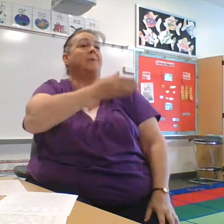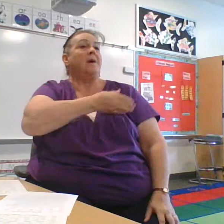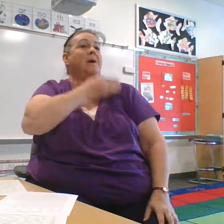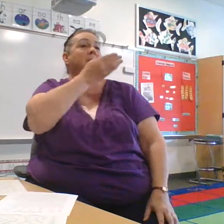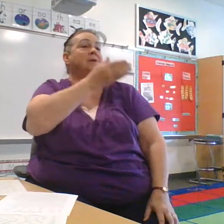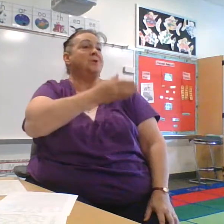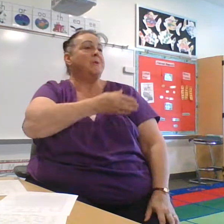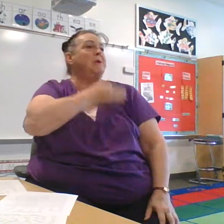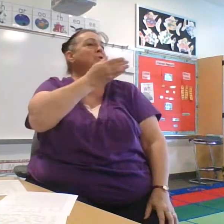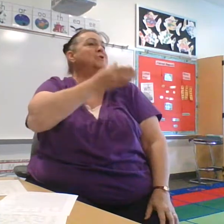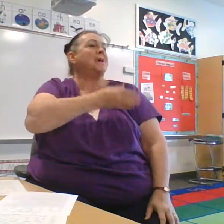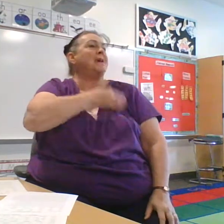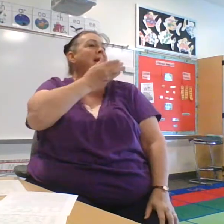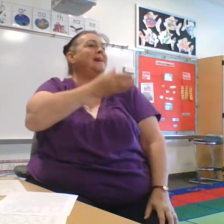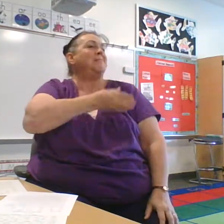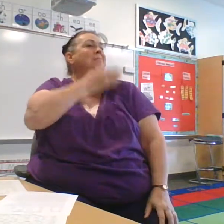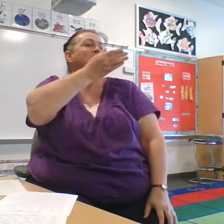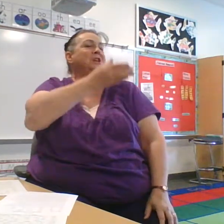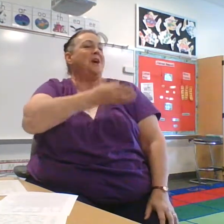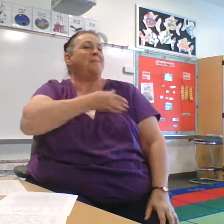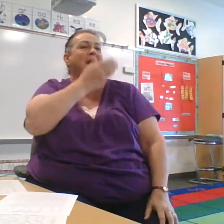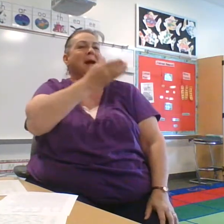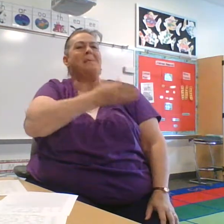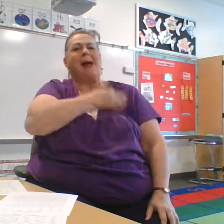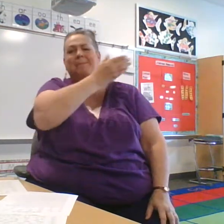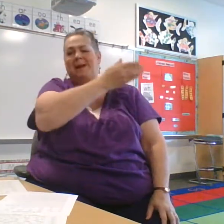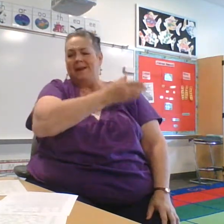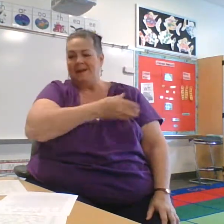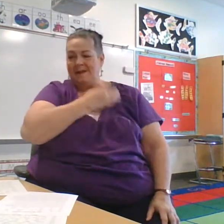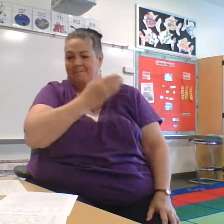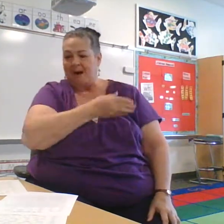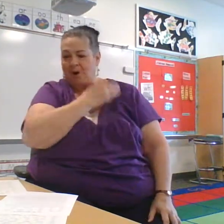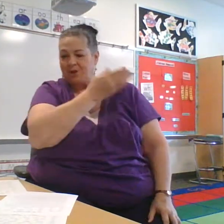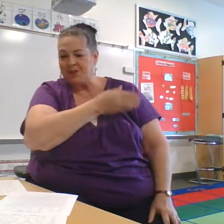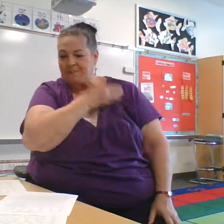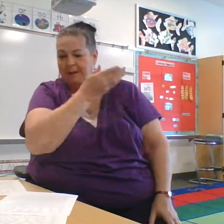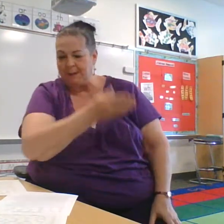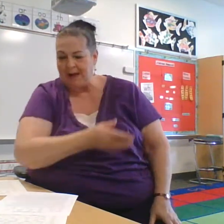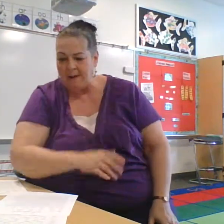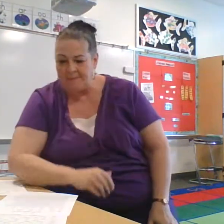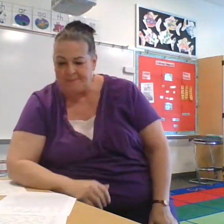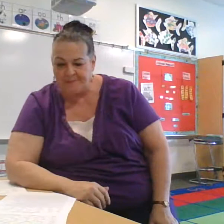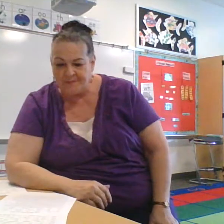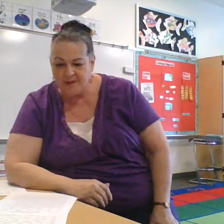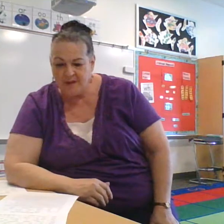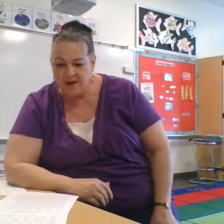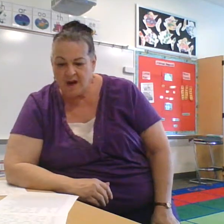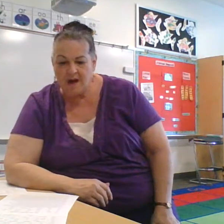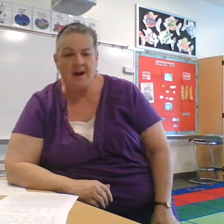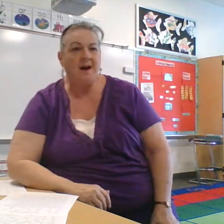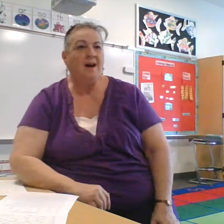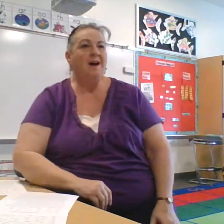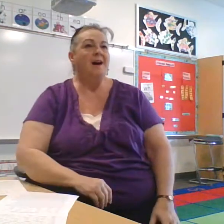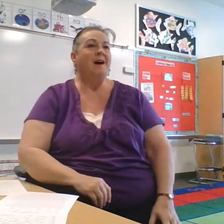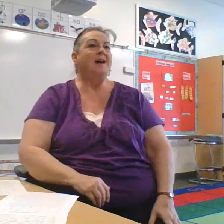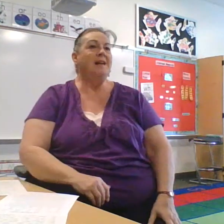up, because your emotions are kind of like brushing up, like I'm happy. My heart's just So bubbling happy. up. Sorry. Uh-huh. And please.